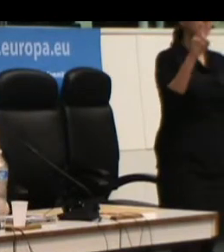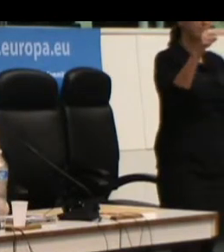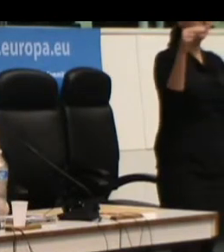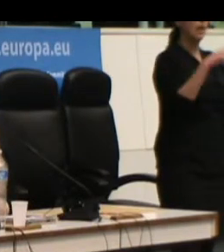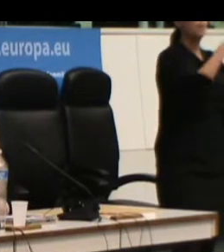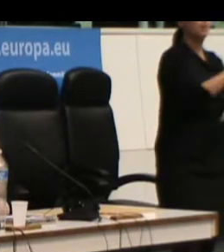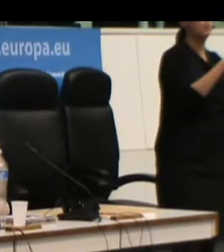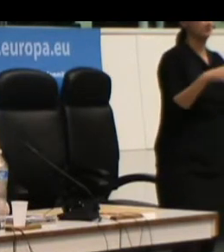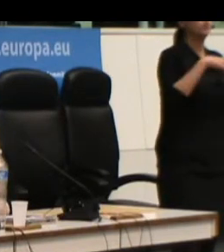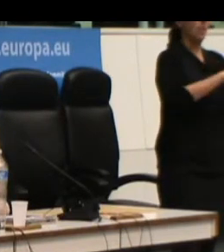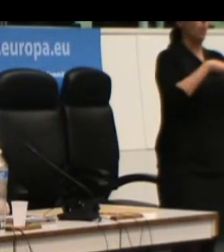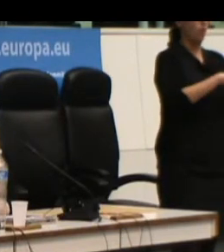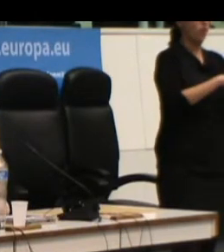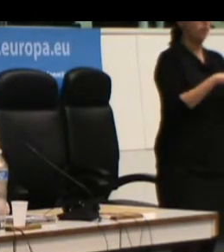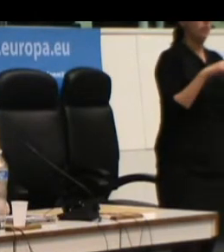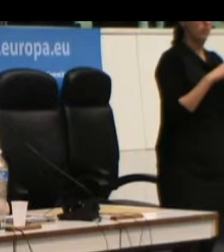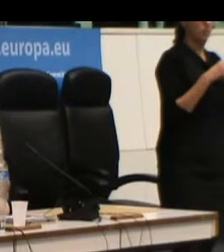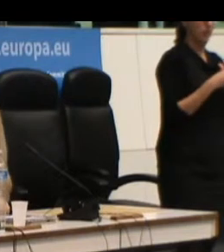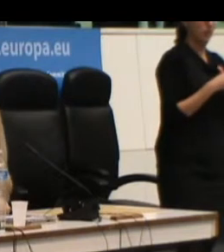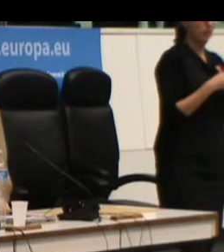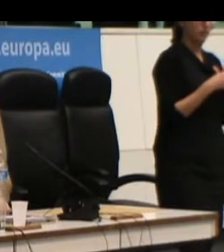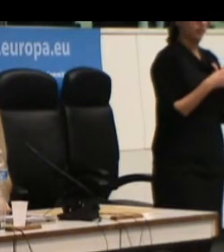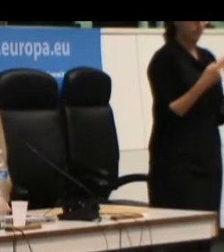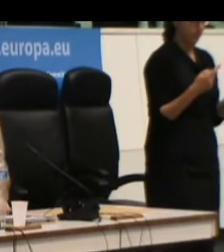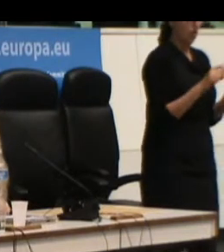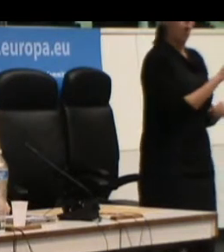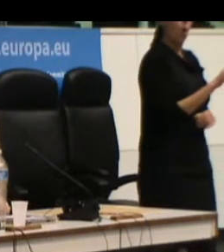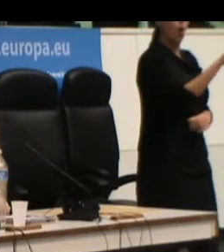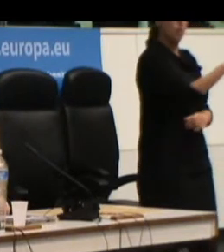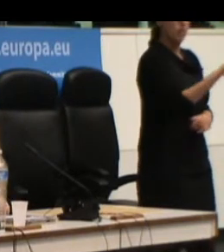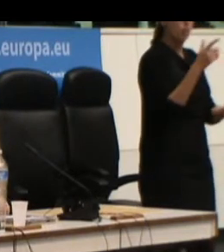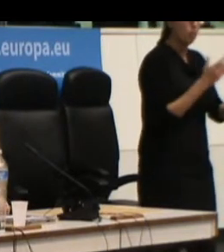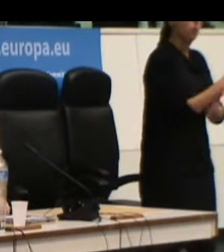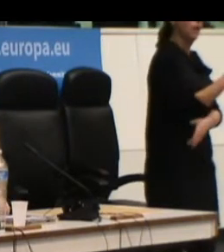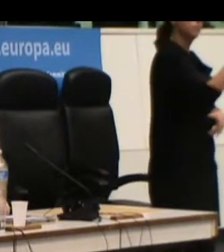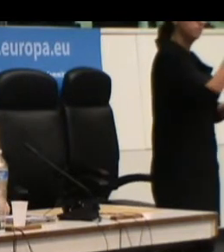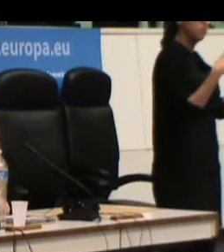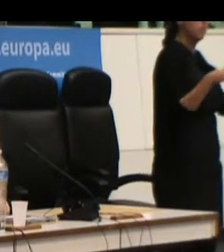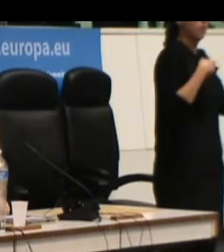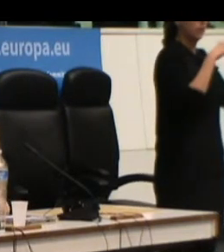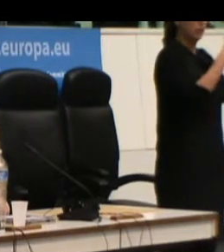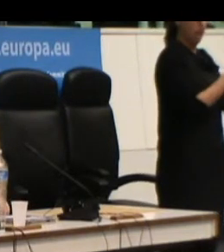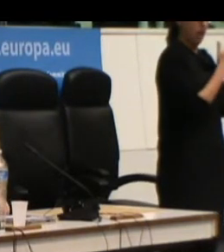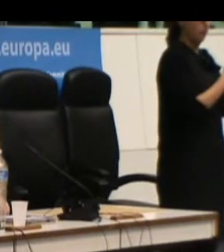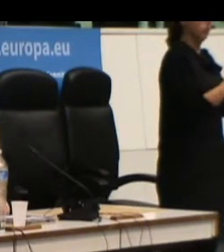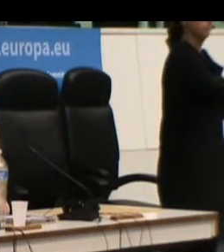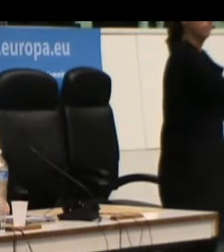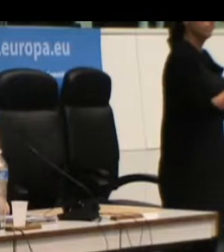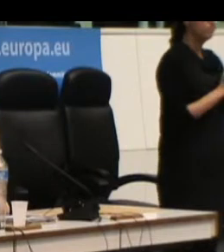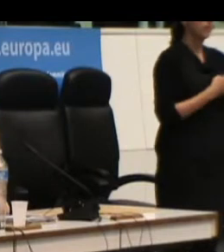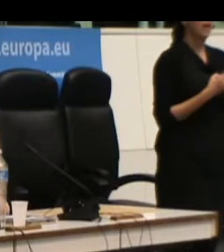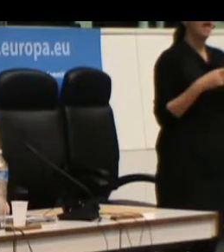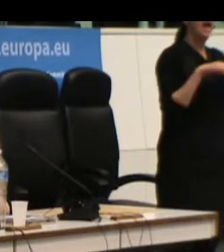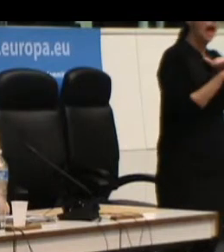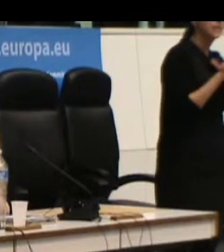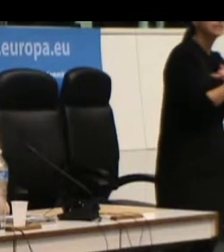UK, which really means that everybody has the right to go into a public library and for free gain access to the